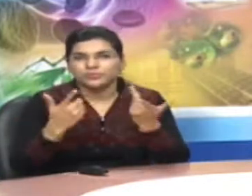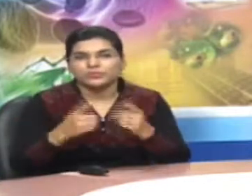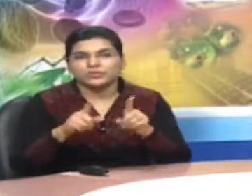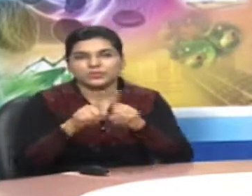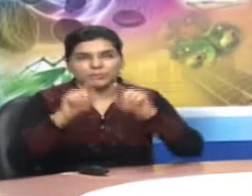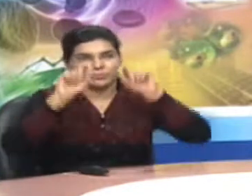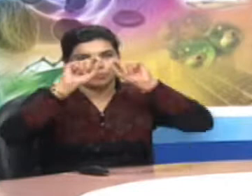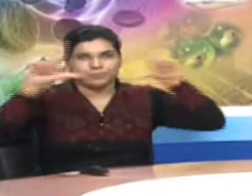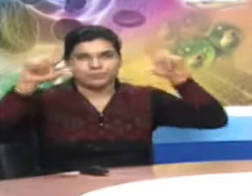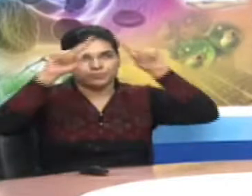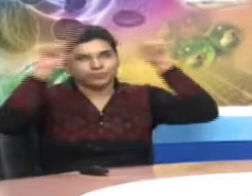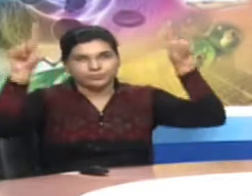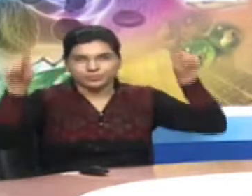after your slide,